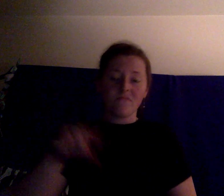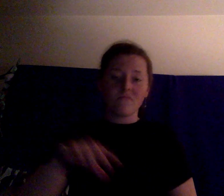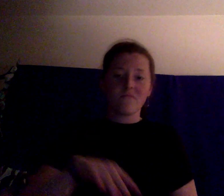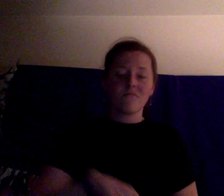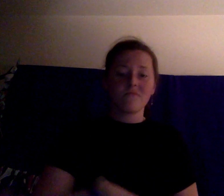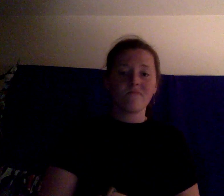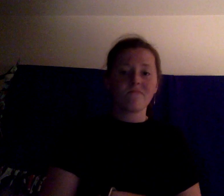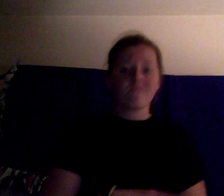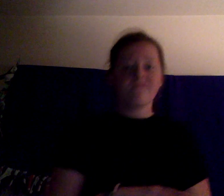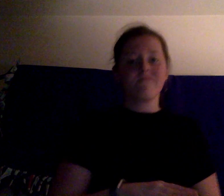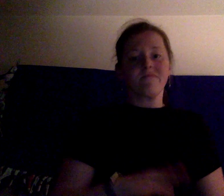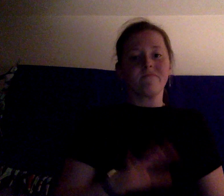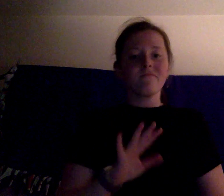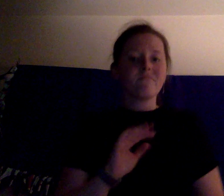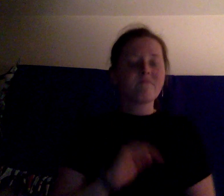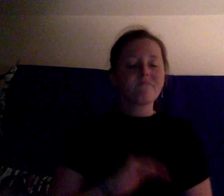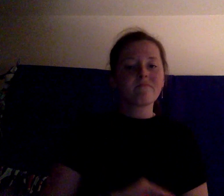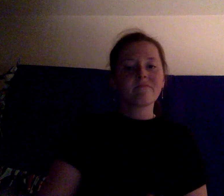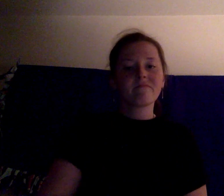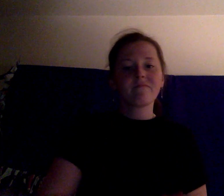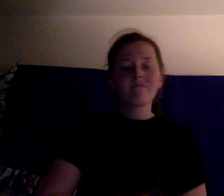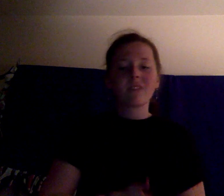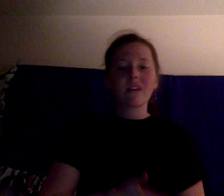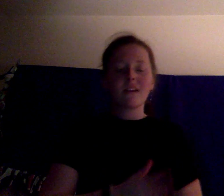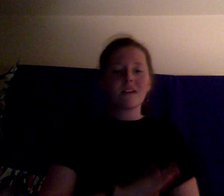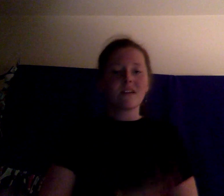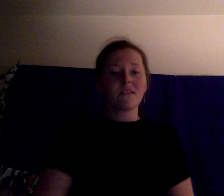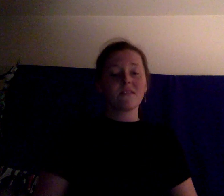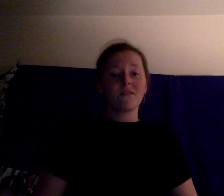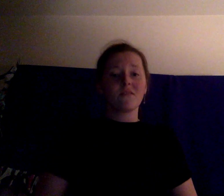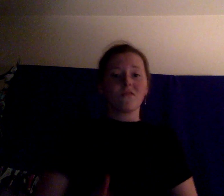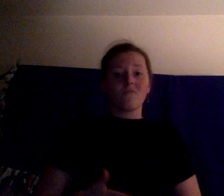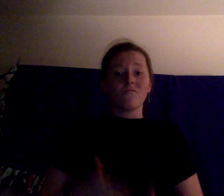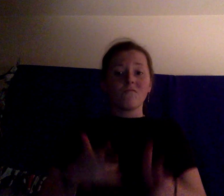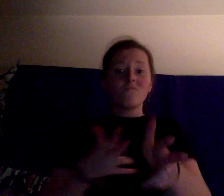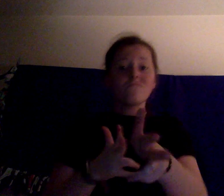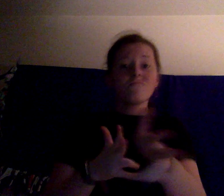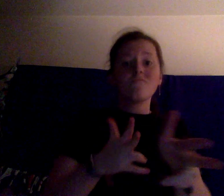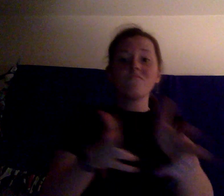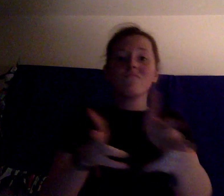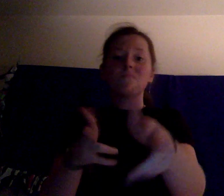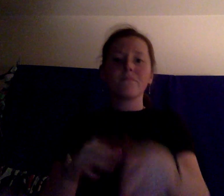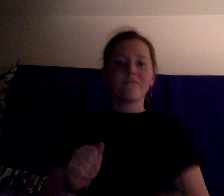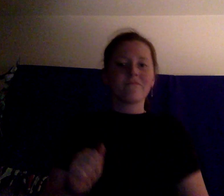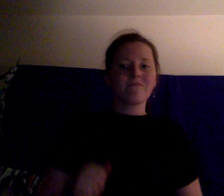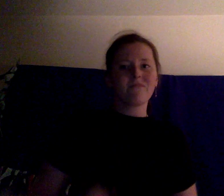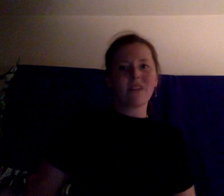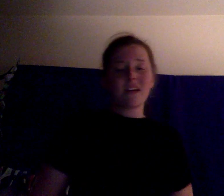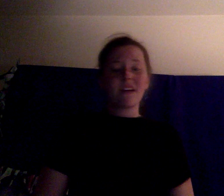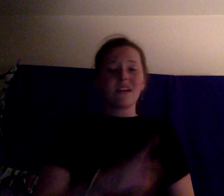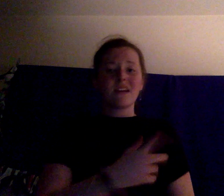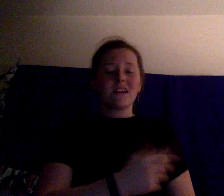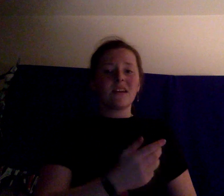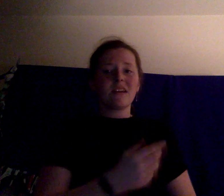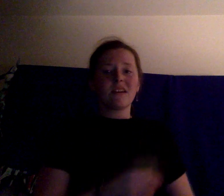ATVs. In 2002, I finished third in the point standings in the ATV